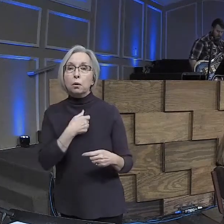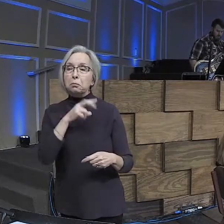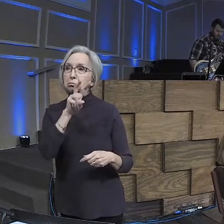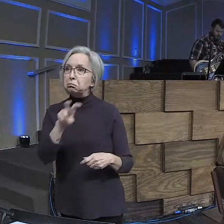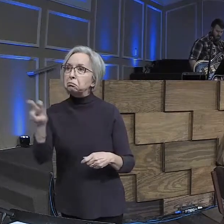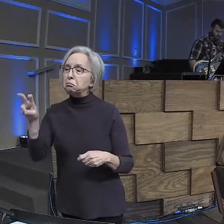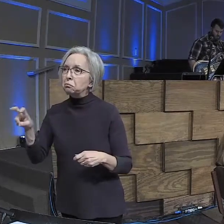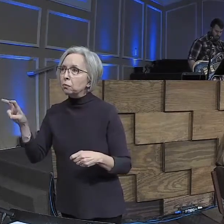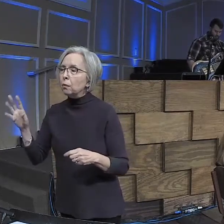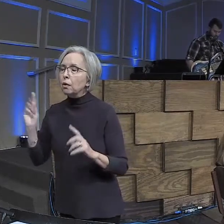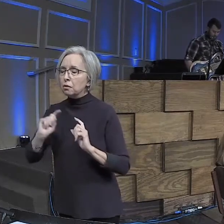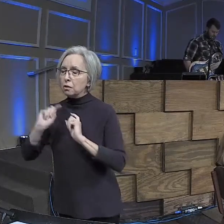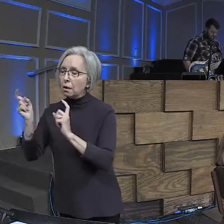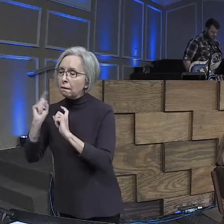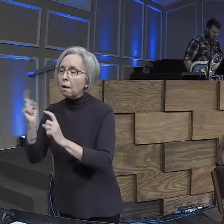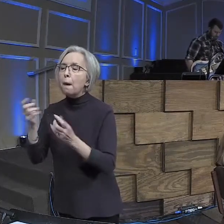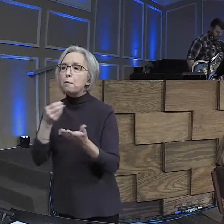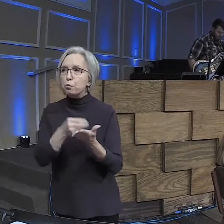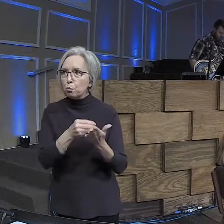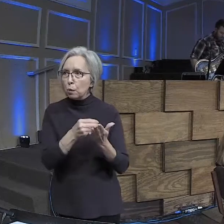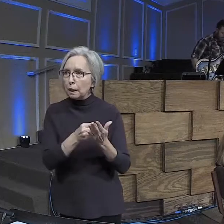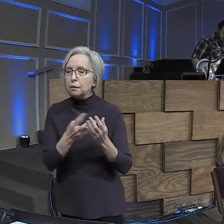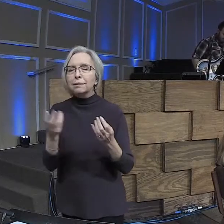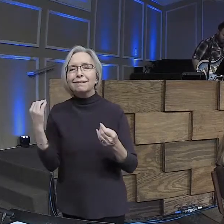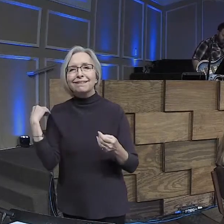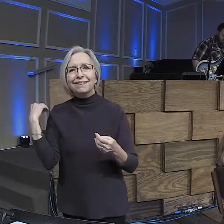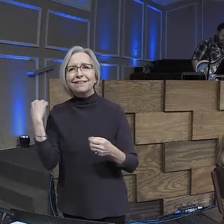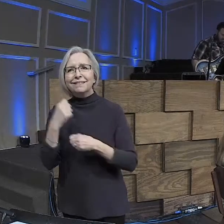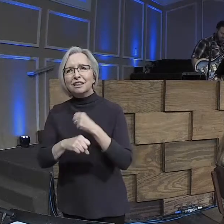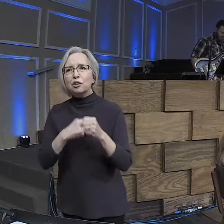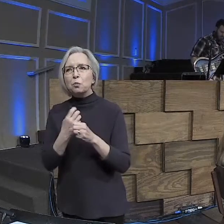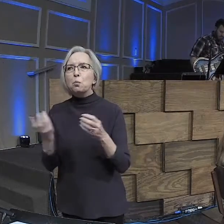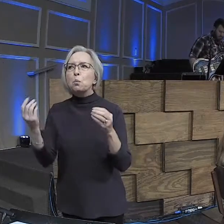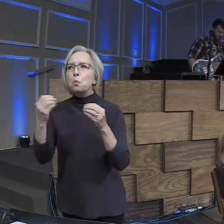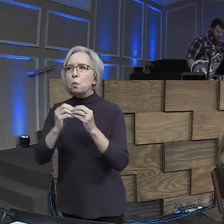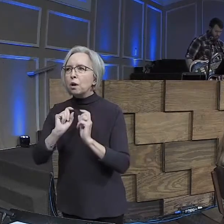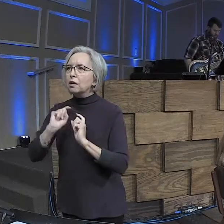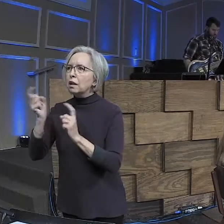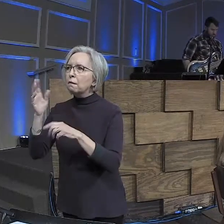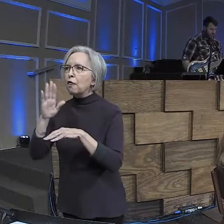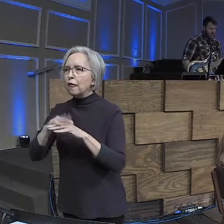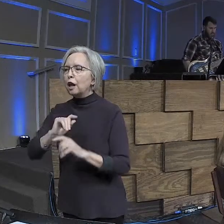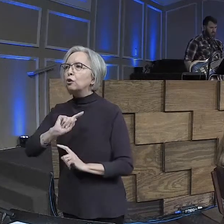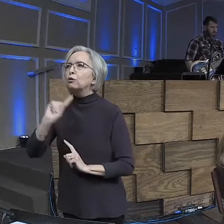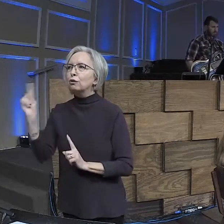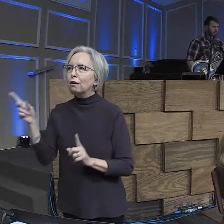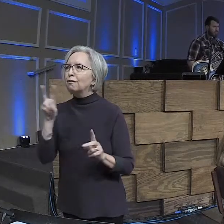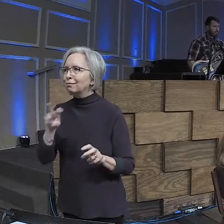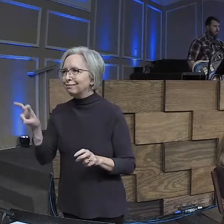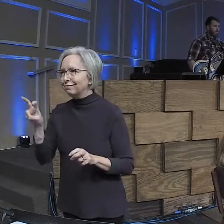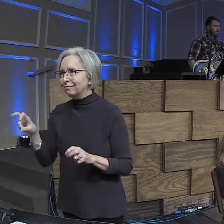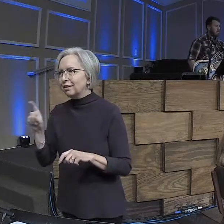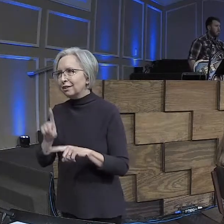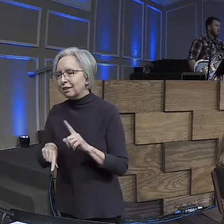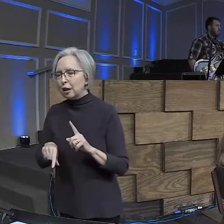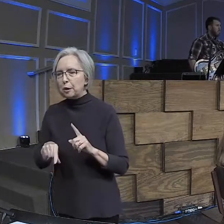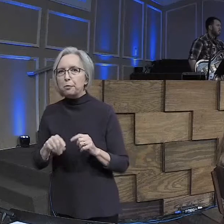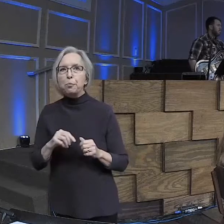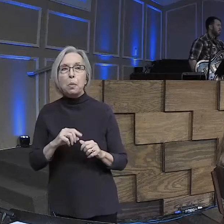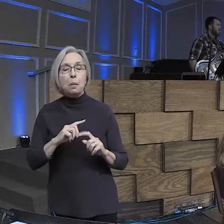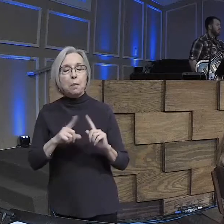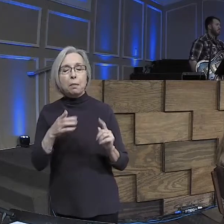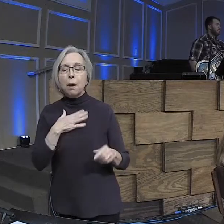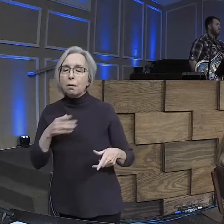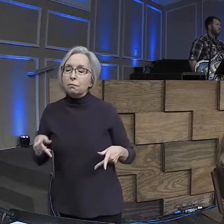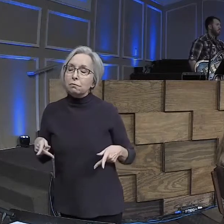giving, more so giving last year than going. But this morning, it's my privilege to give you a report on